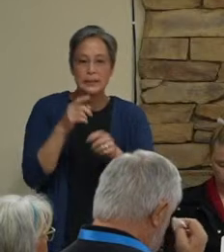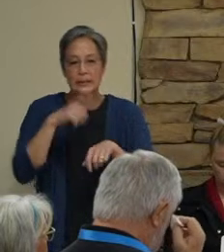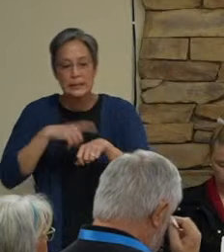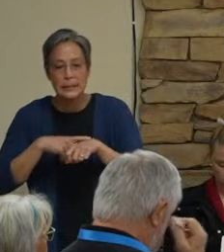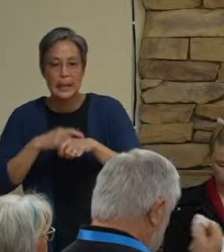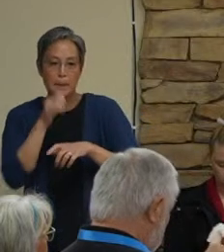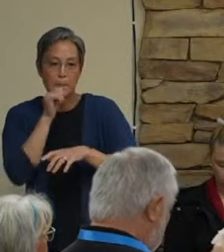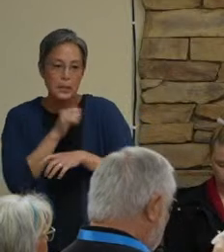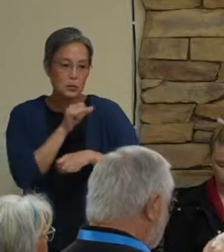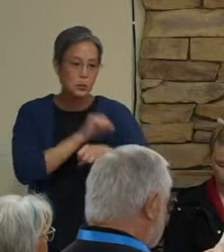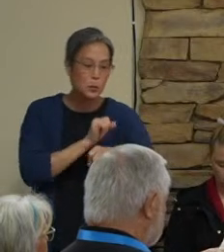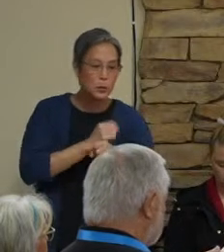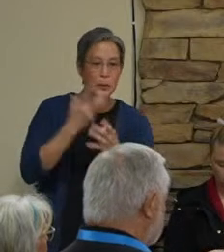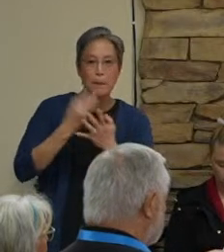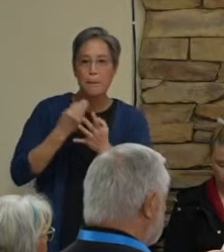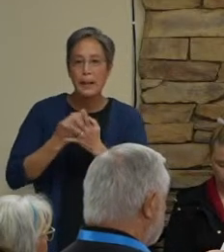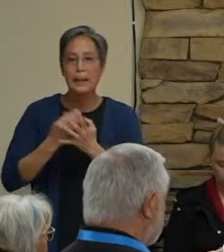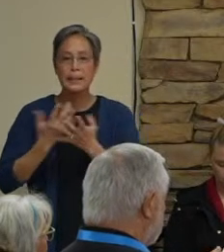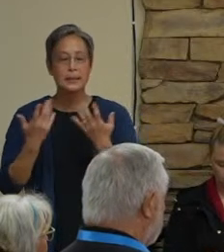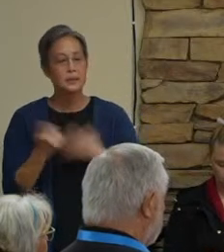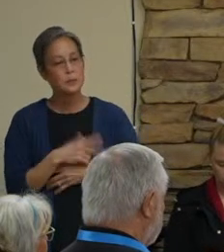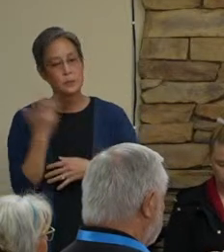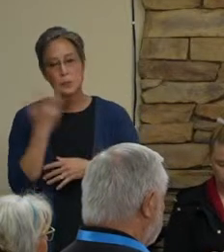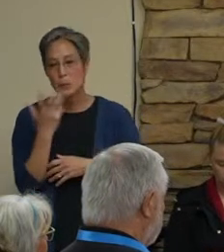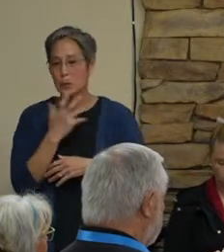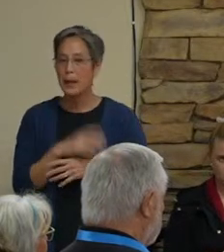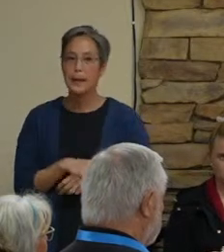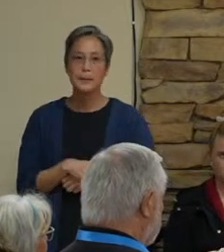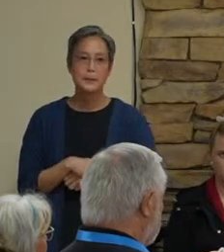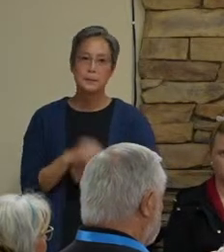patience, work, and money is awe-inspiring.